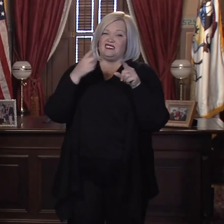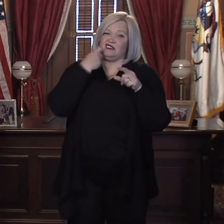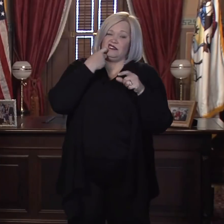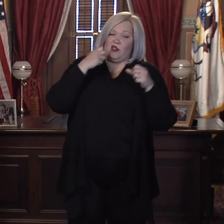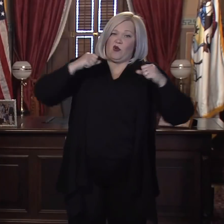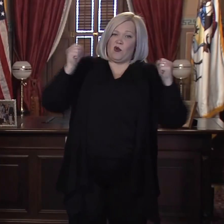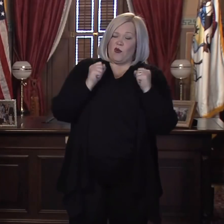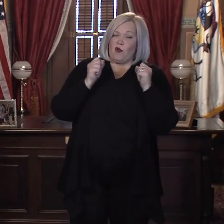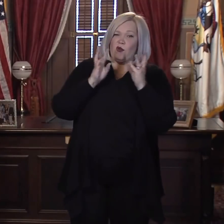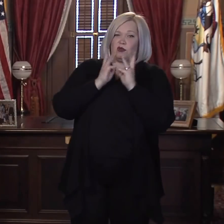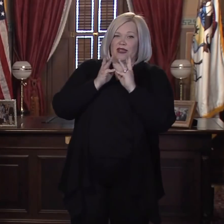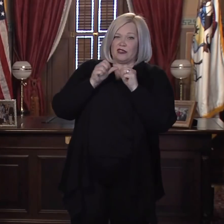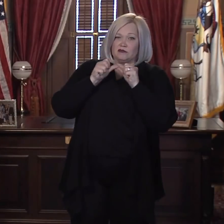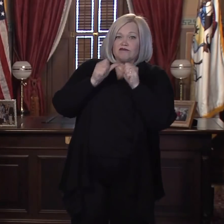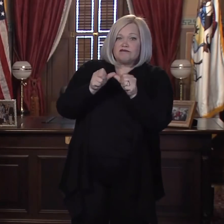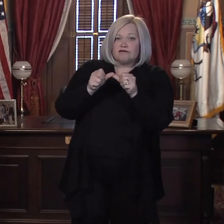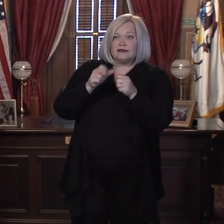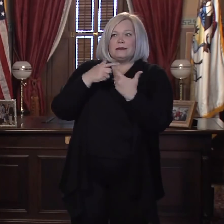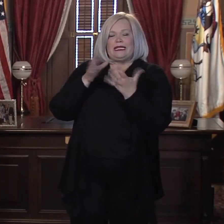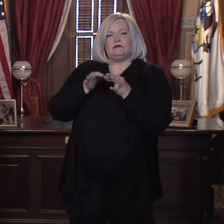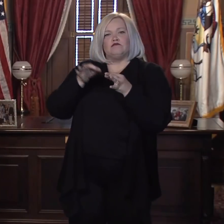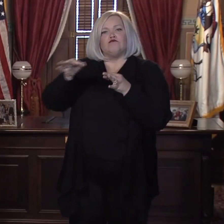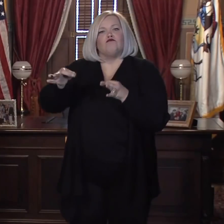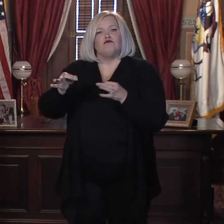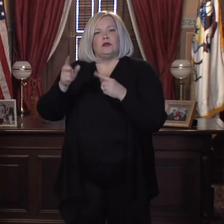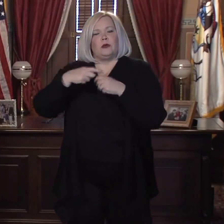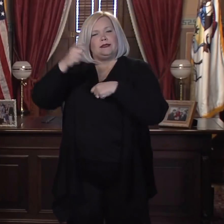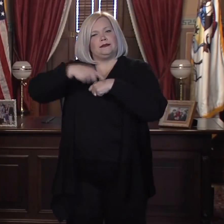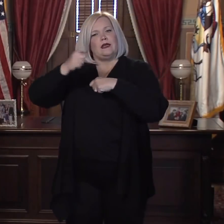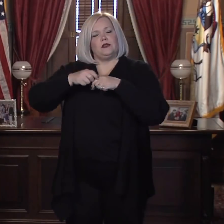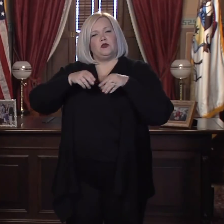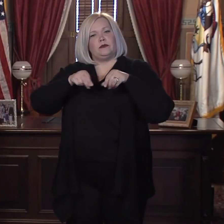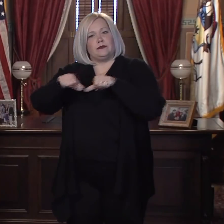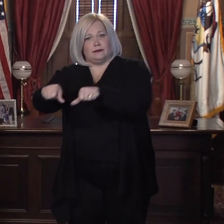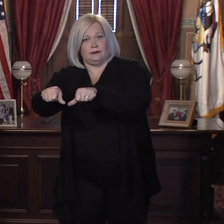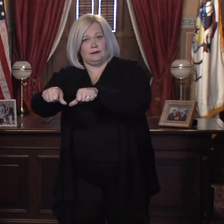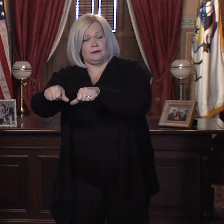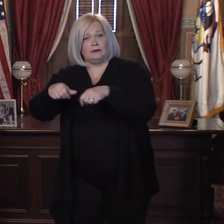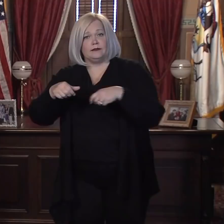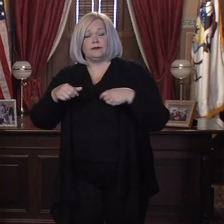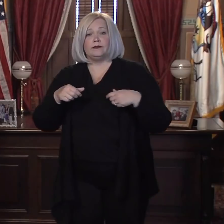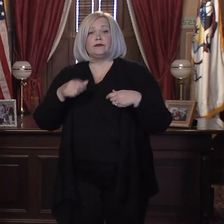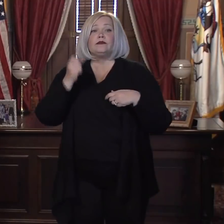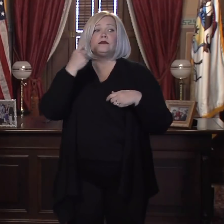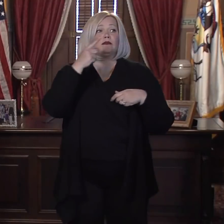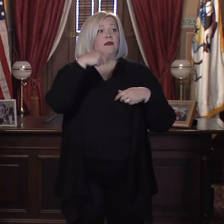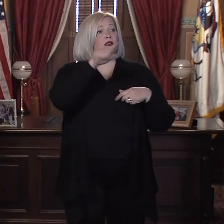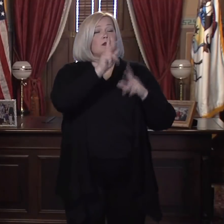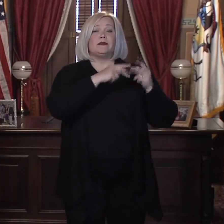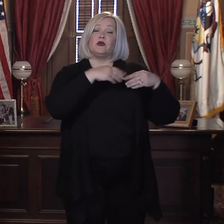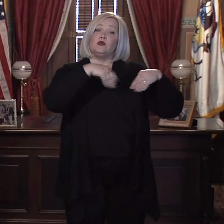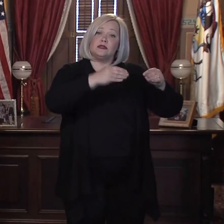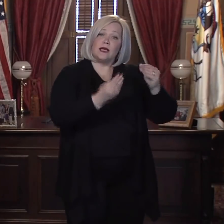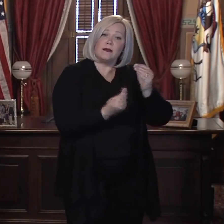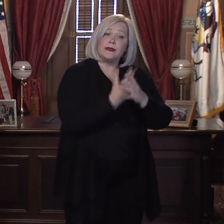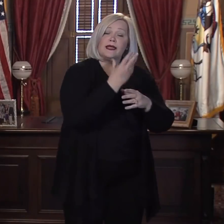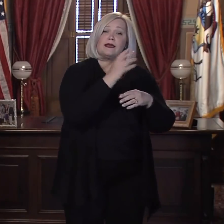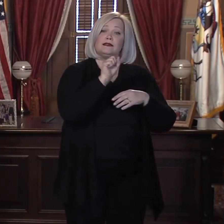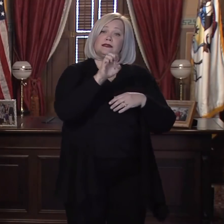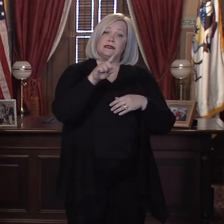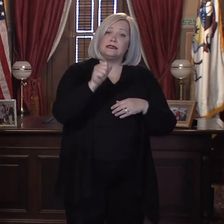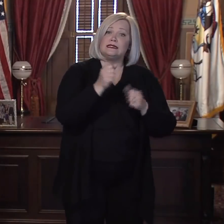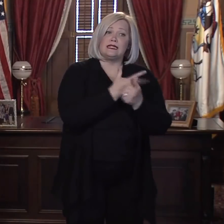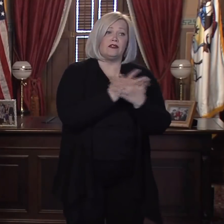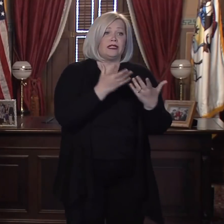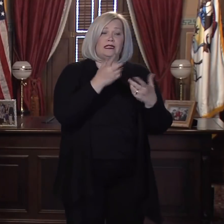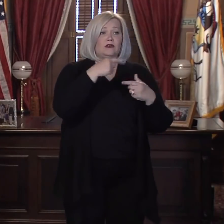further. I recognize and appreciate the effort our plant wholesalers need to care for their plants at this time,